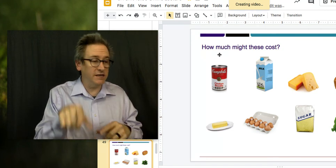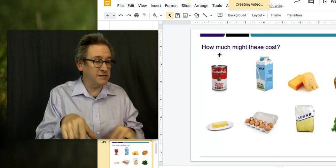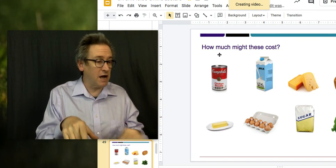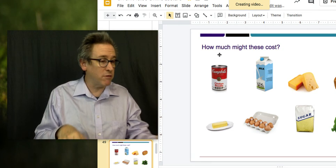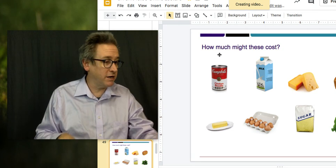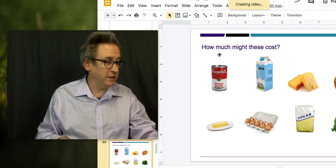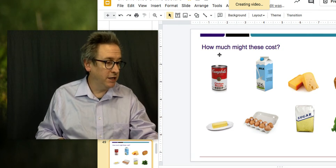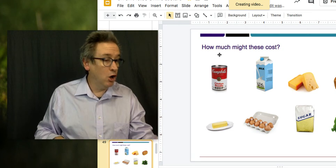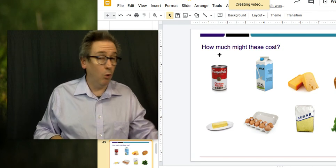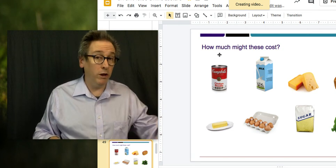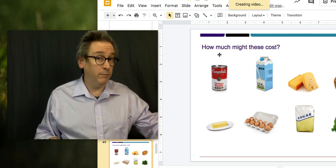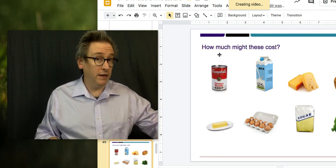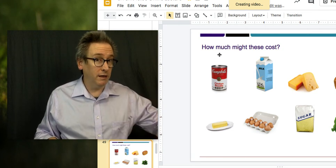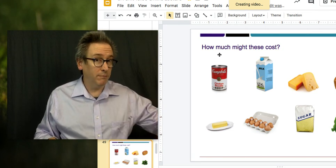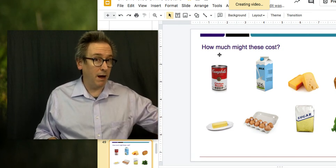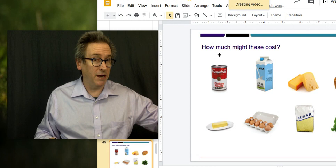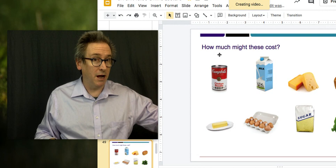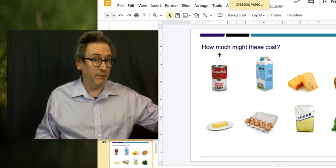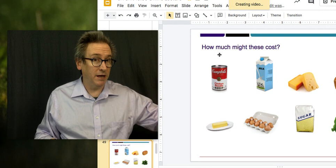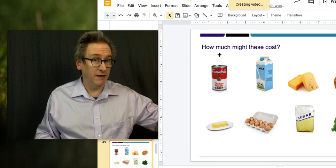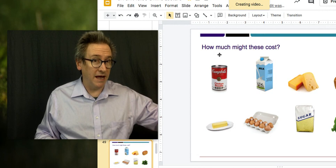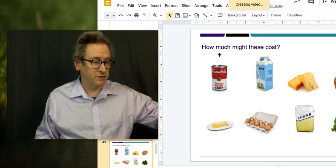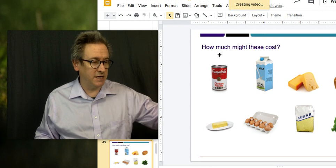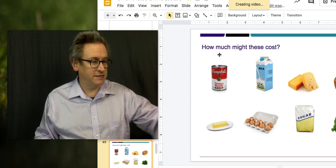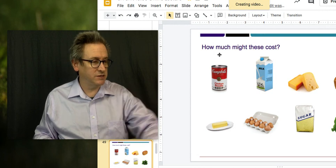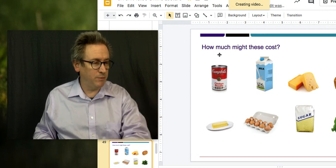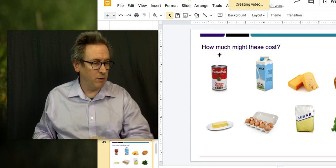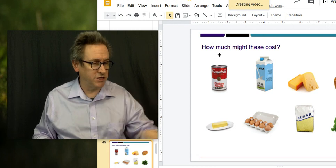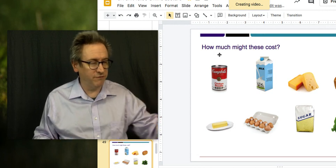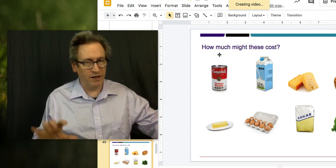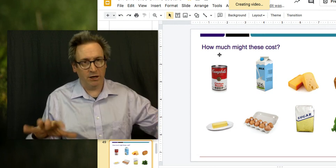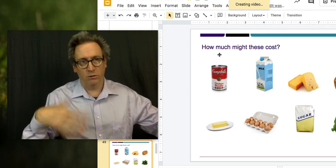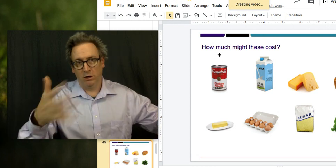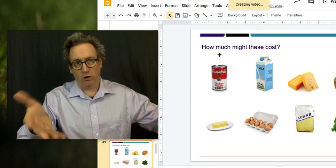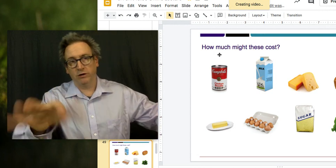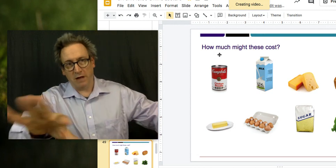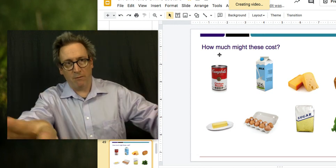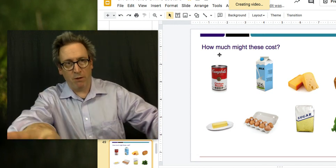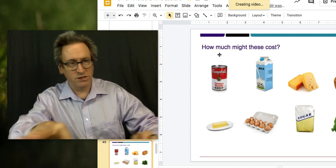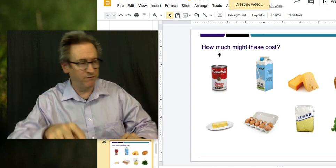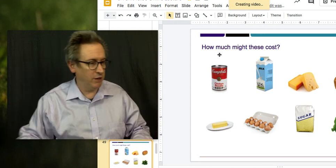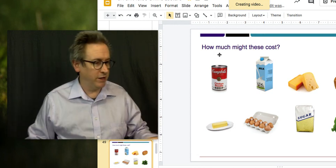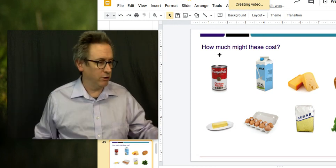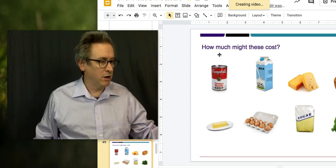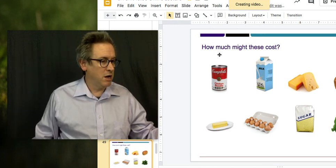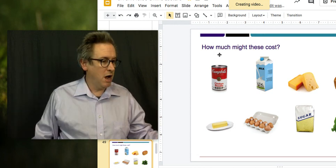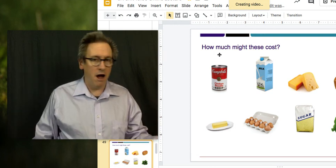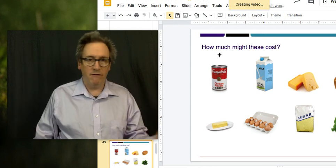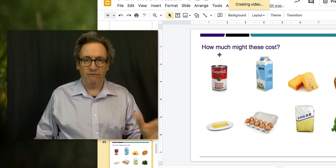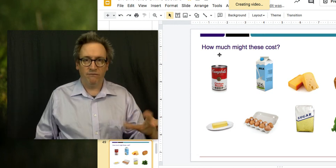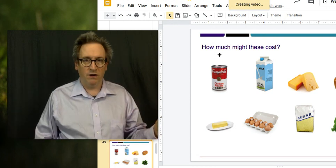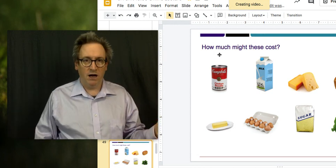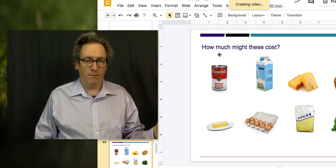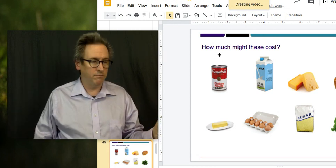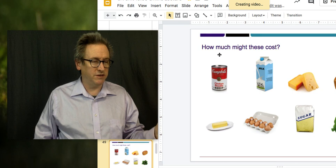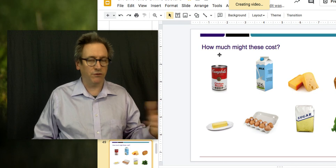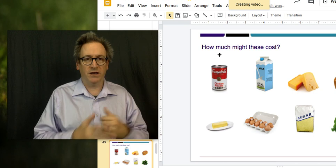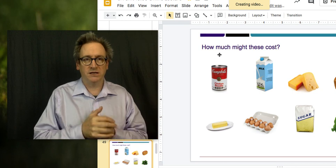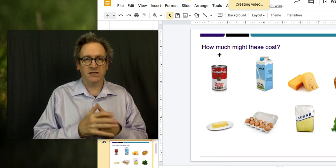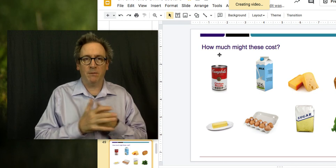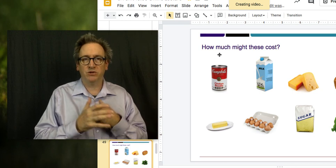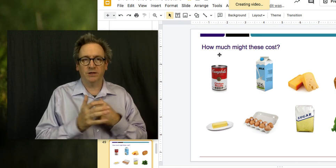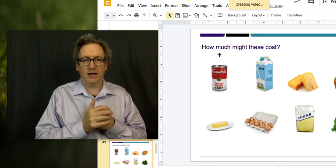And these, ironically, will be popping up in the exercises. We'll be watching a video, or I'll post a video here, of